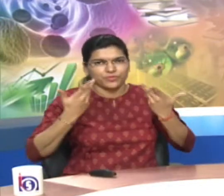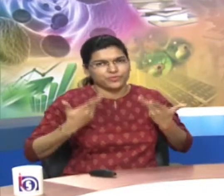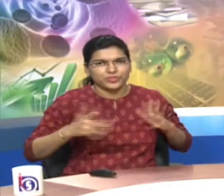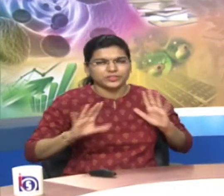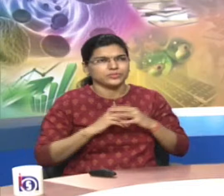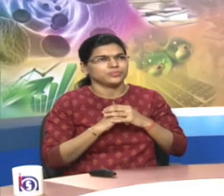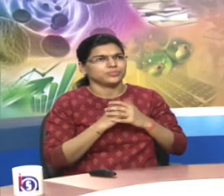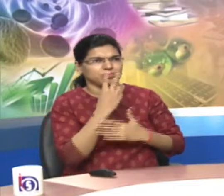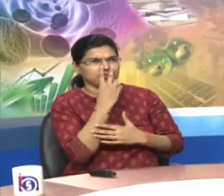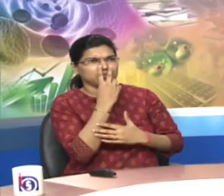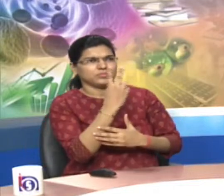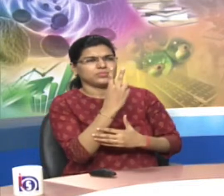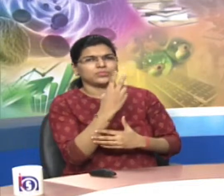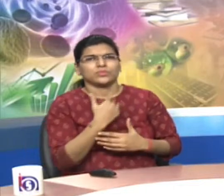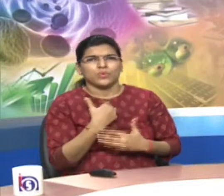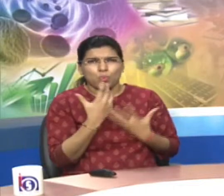In the first table we have